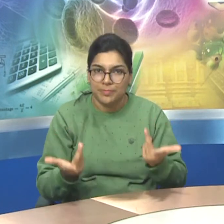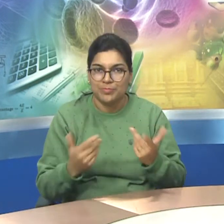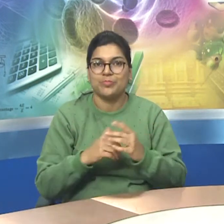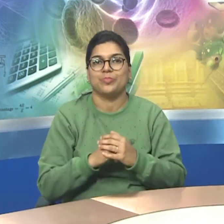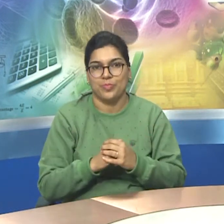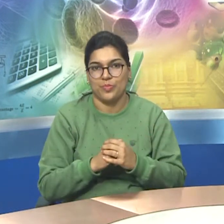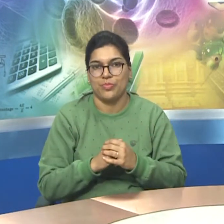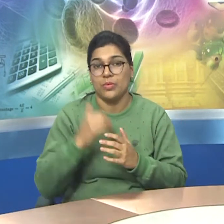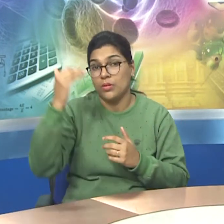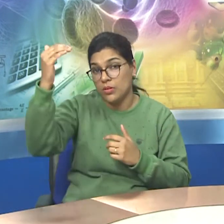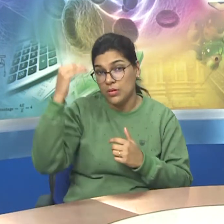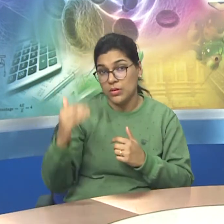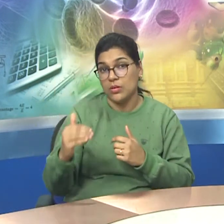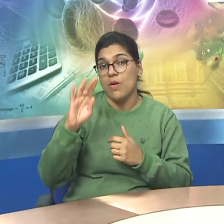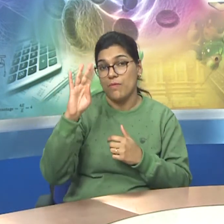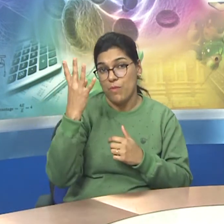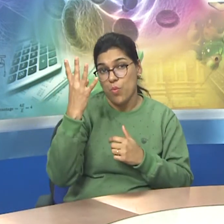our happiness.